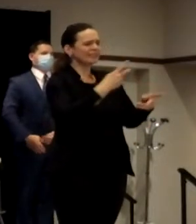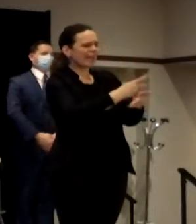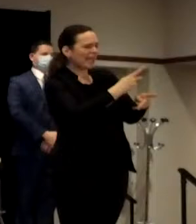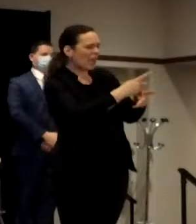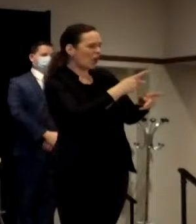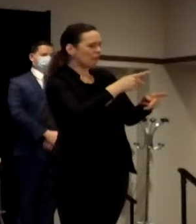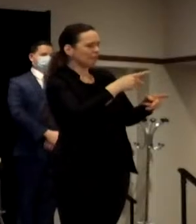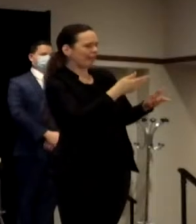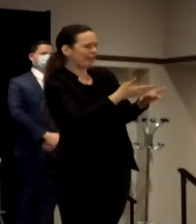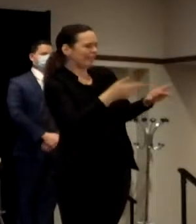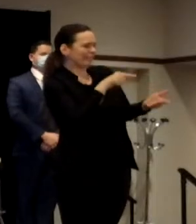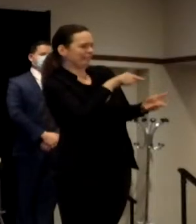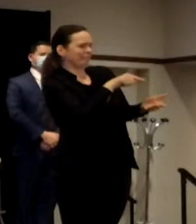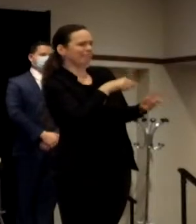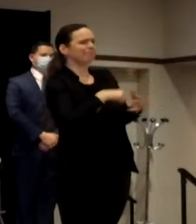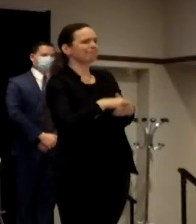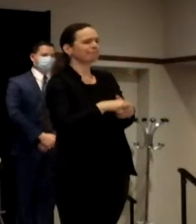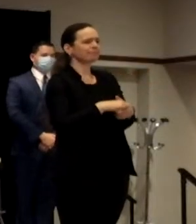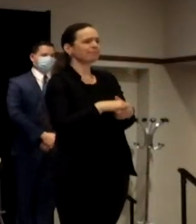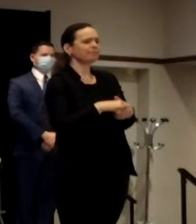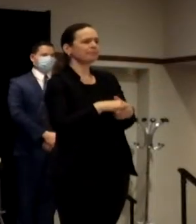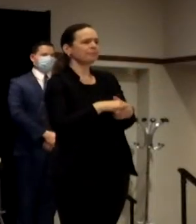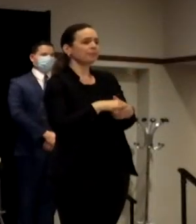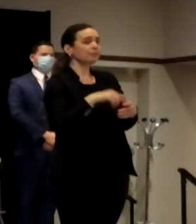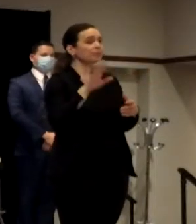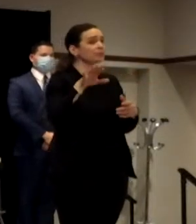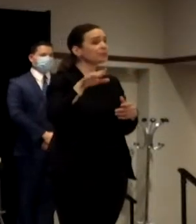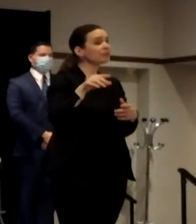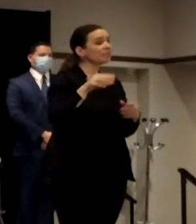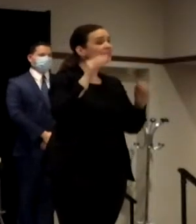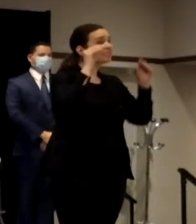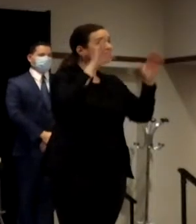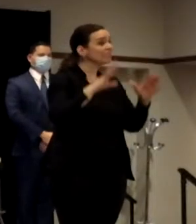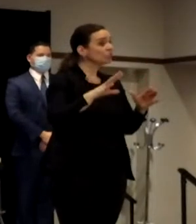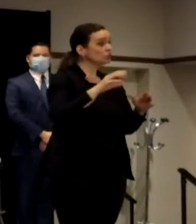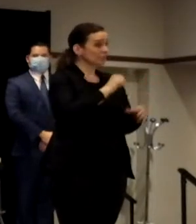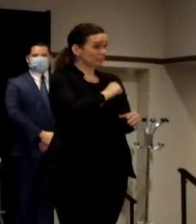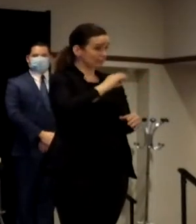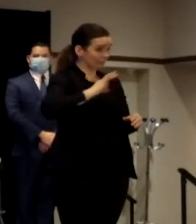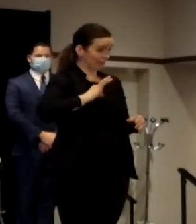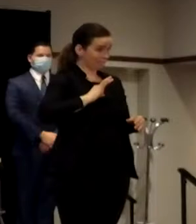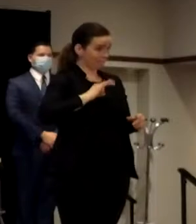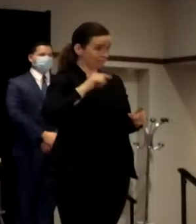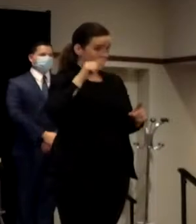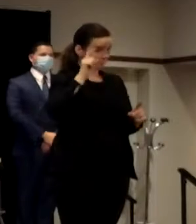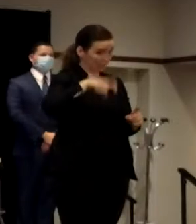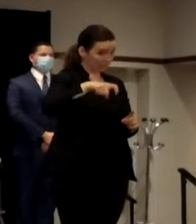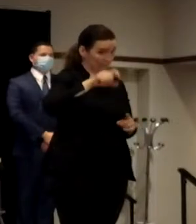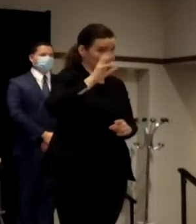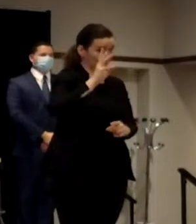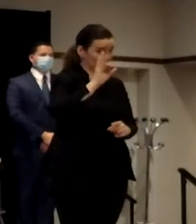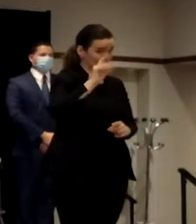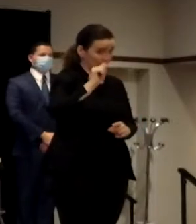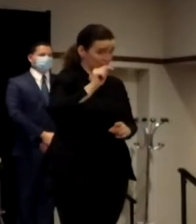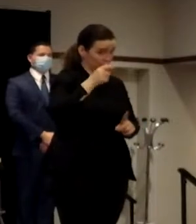stay 6 feet from students and each other when possible, correct? Yes.